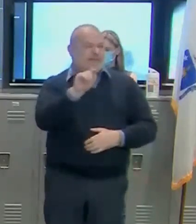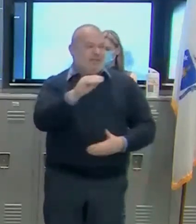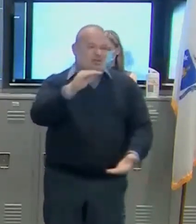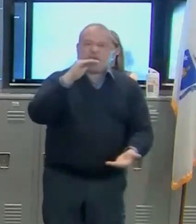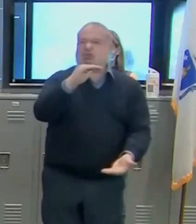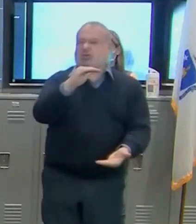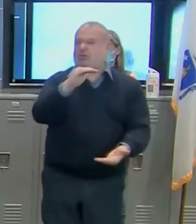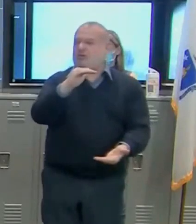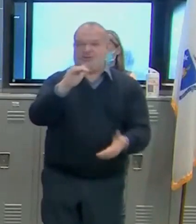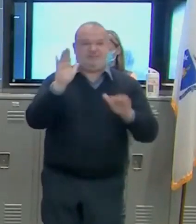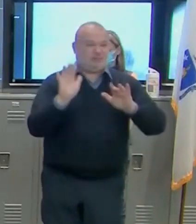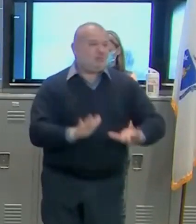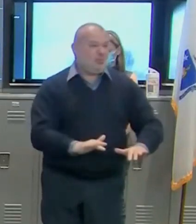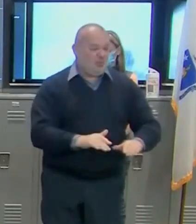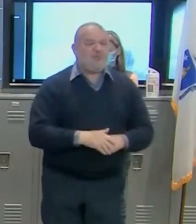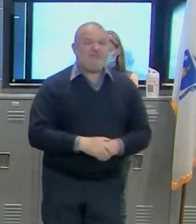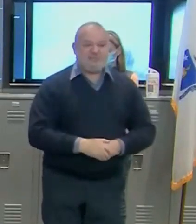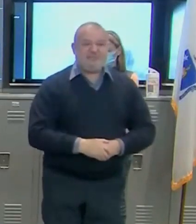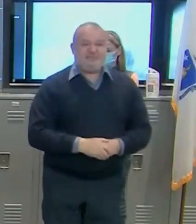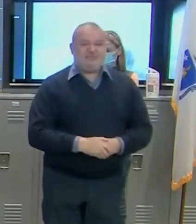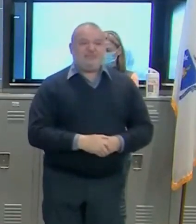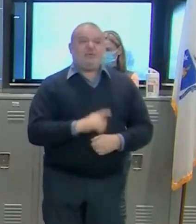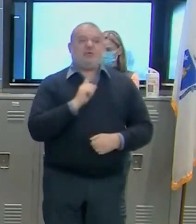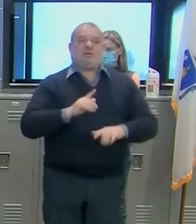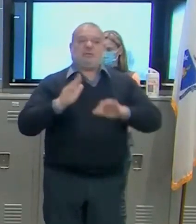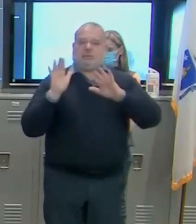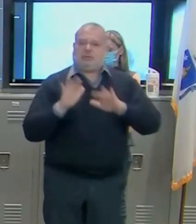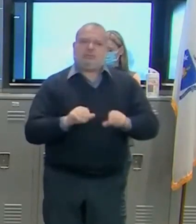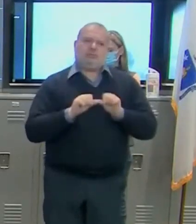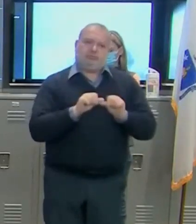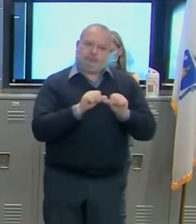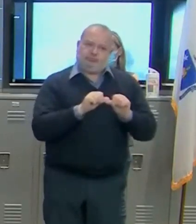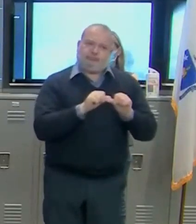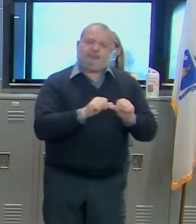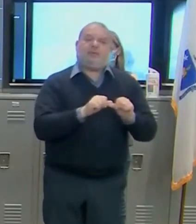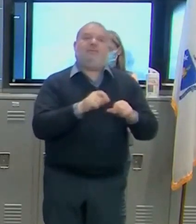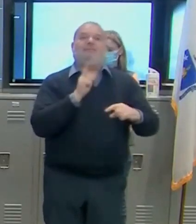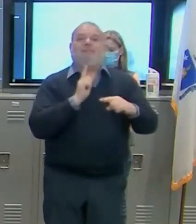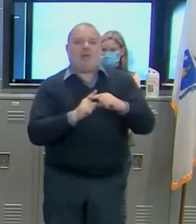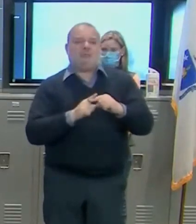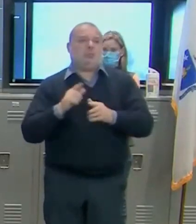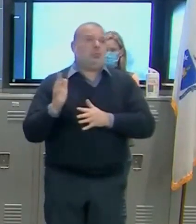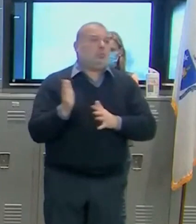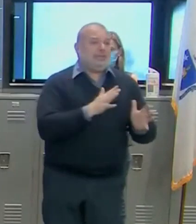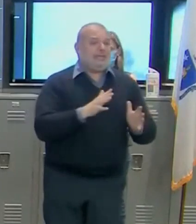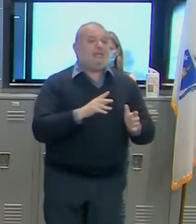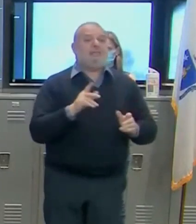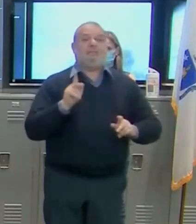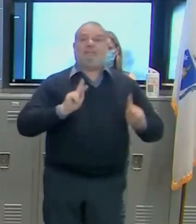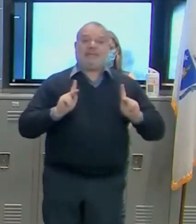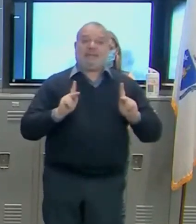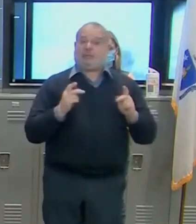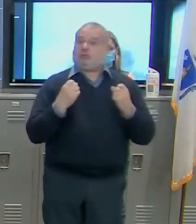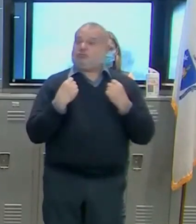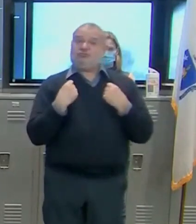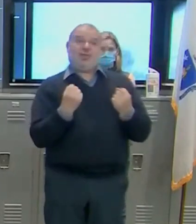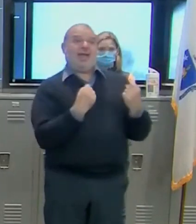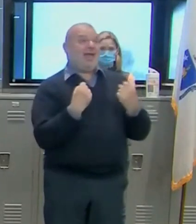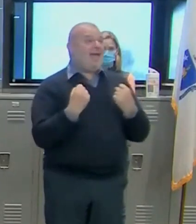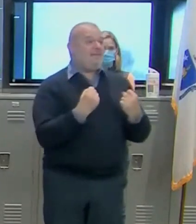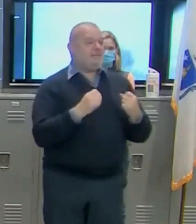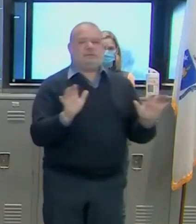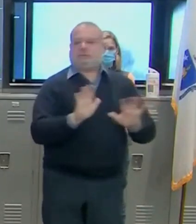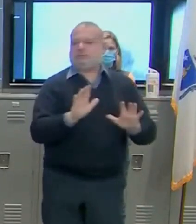blowing snow and snow-packed roads will make travel extremely hazardous all night tonight. The heavy snowfall rates and the strong